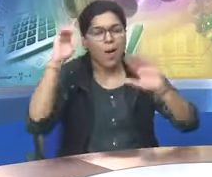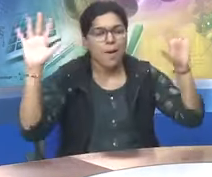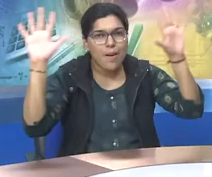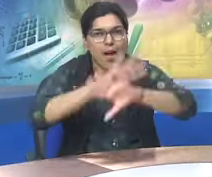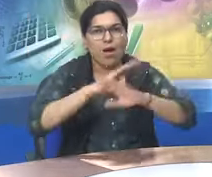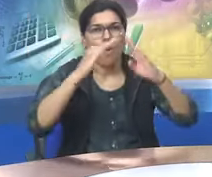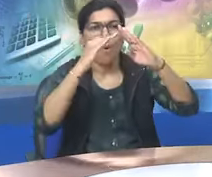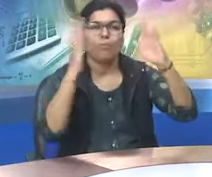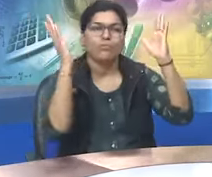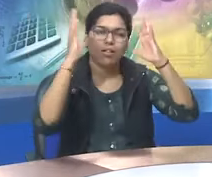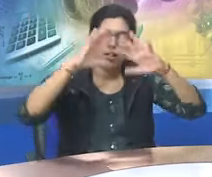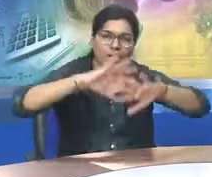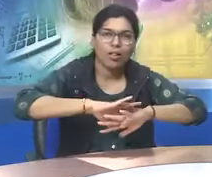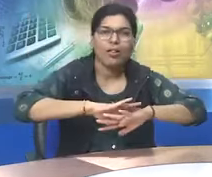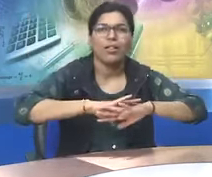it is just like darkness.